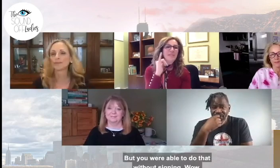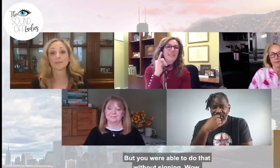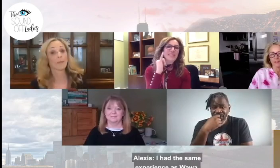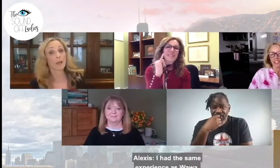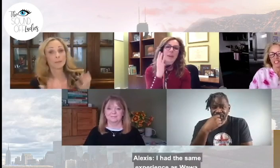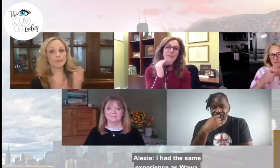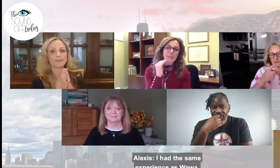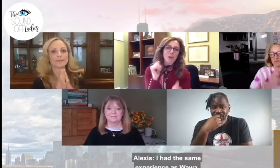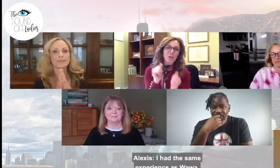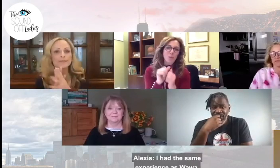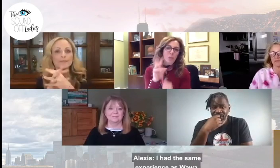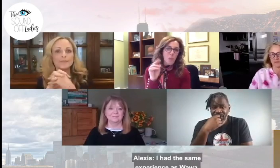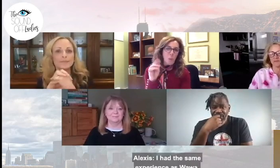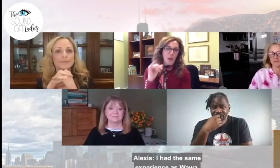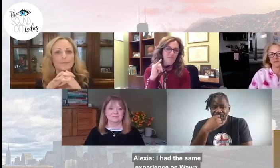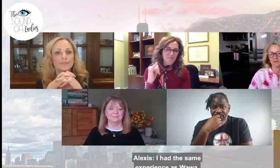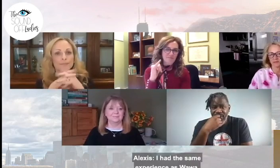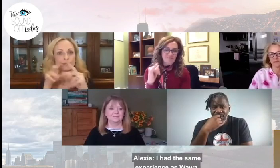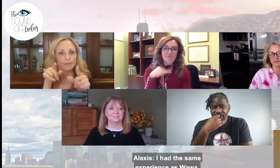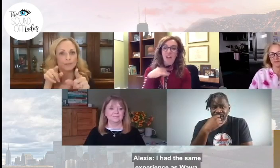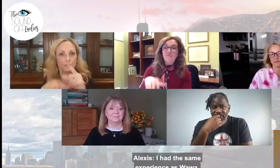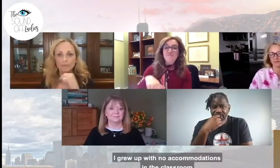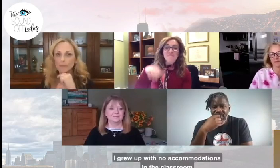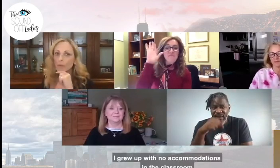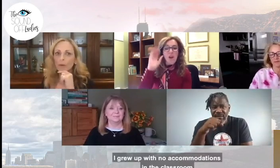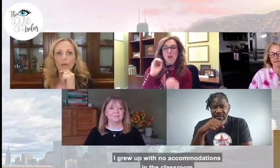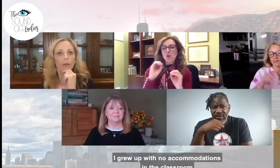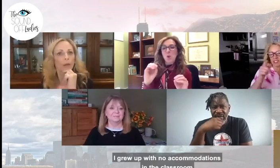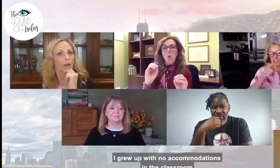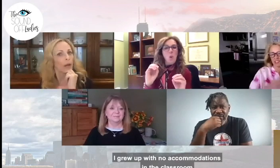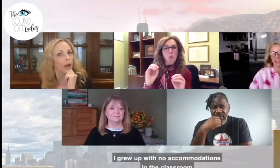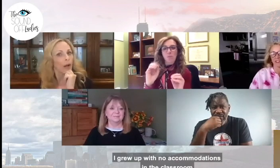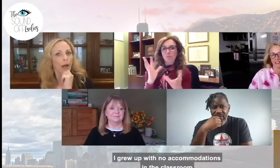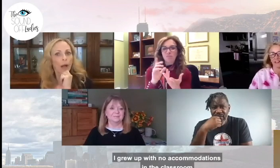able to was your experience similar to Wawa, Alexis?